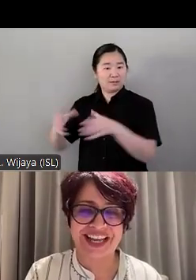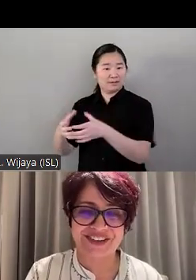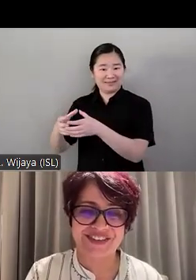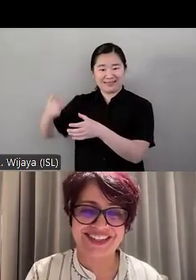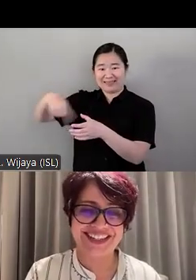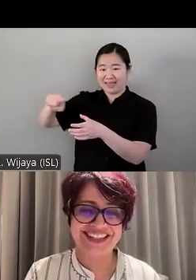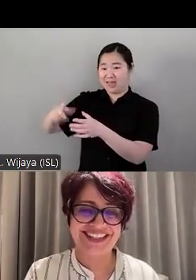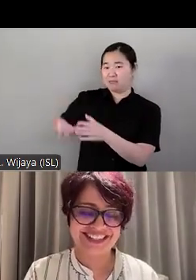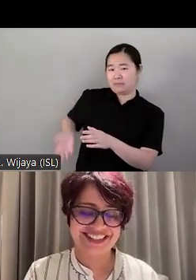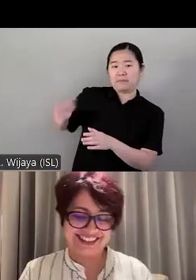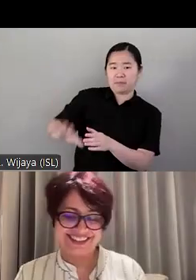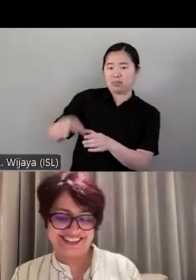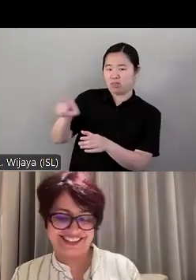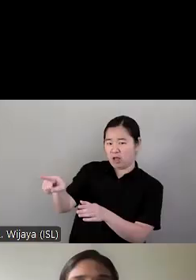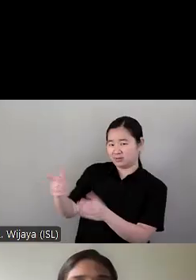you. Thank you.